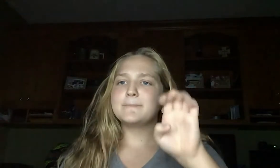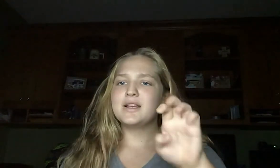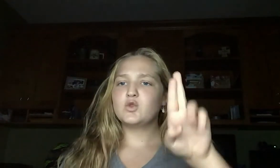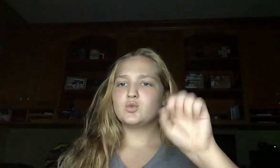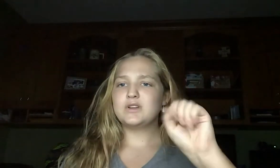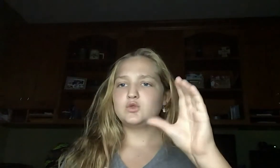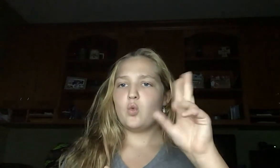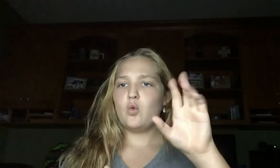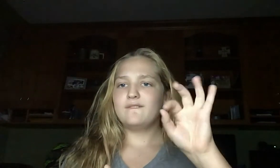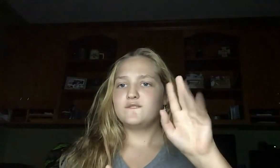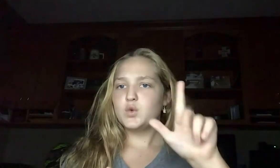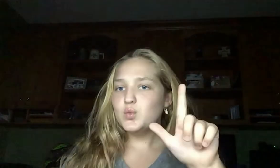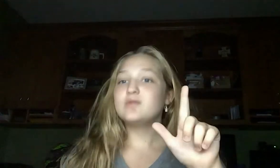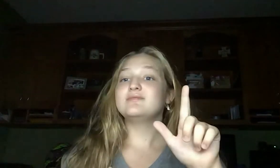and be resourceful.